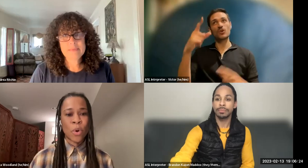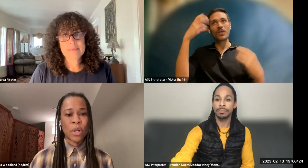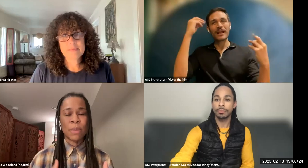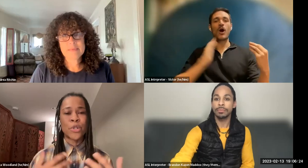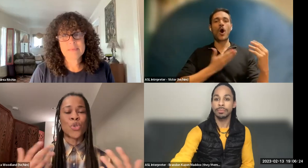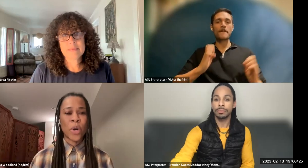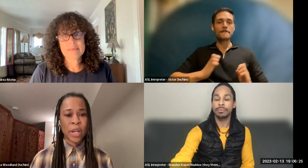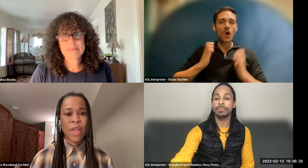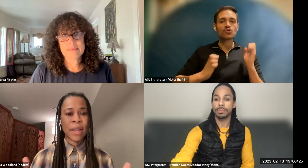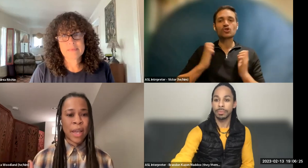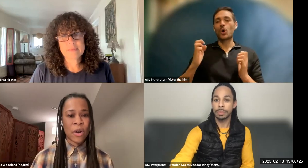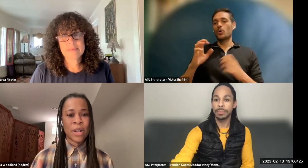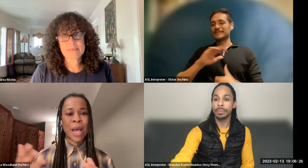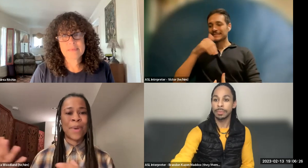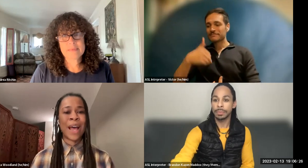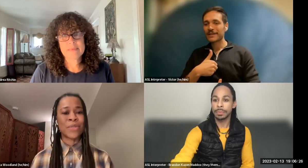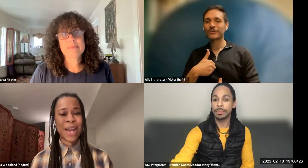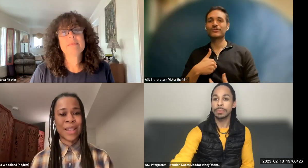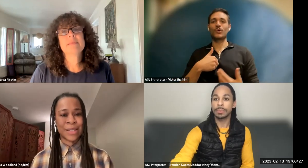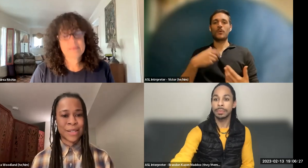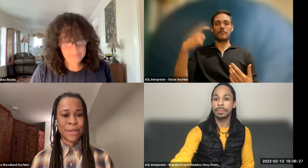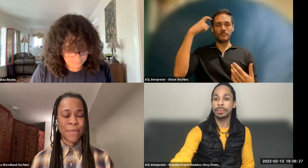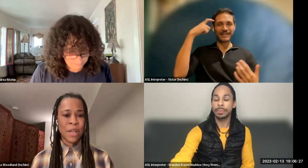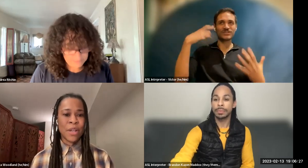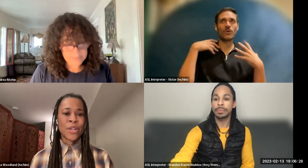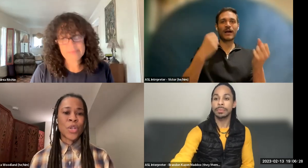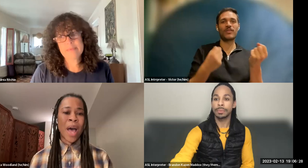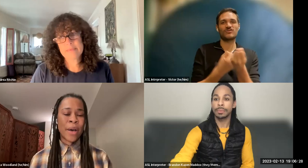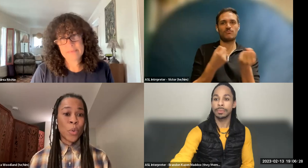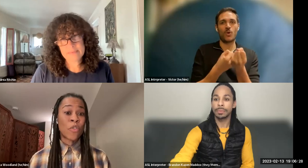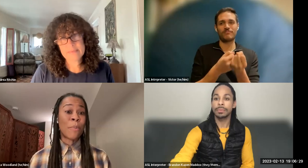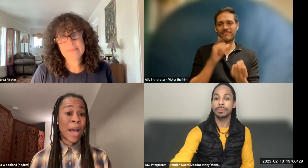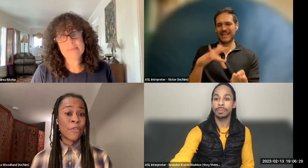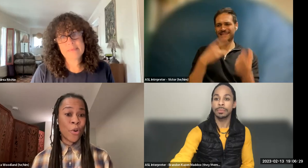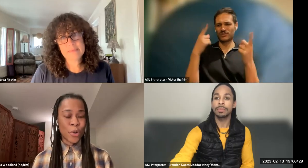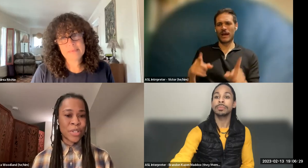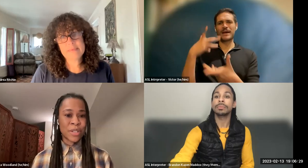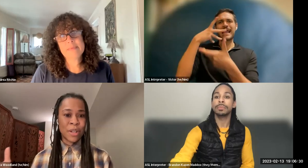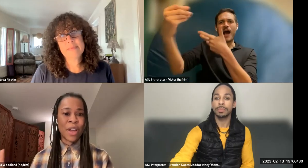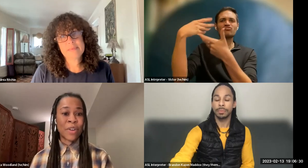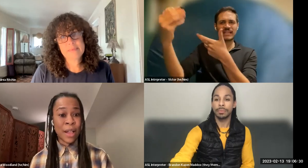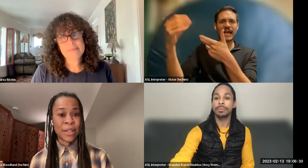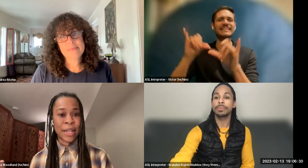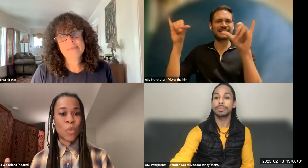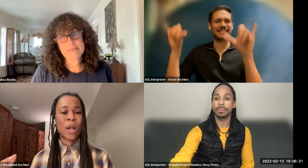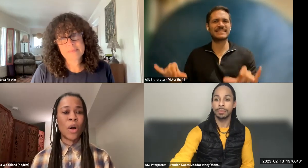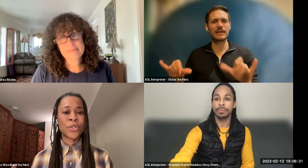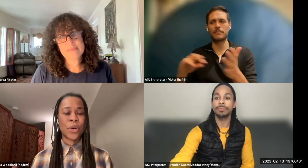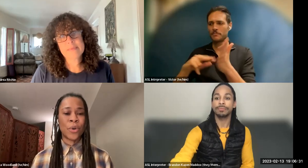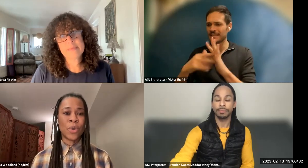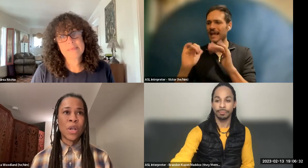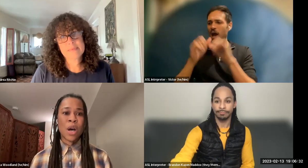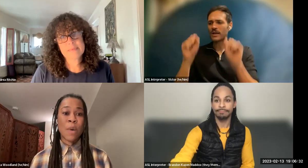health support, the majority of that care is happening outside of the system. So how do we remind folks of that reality